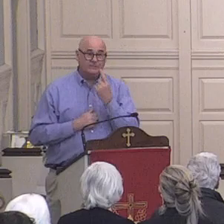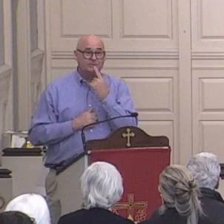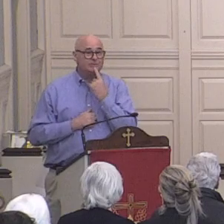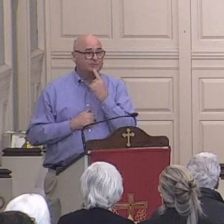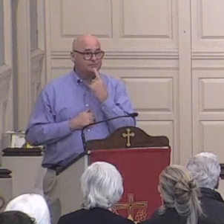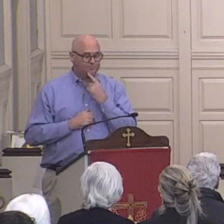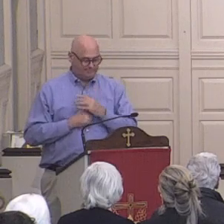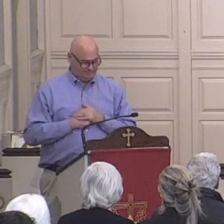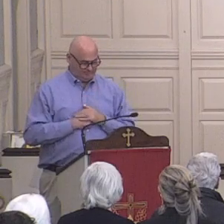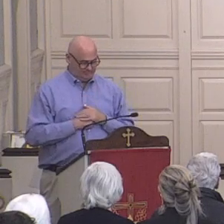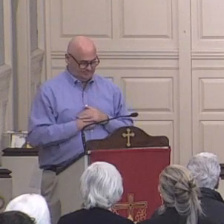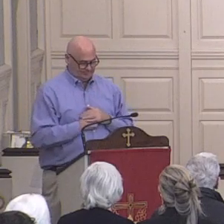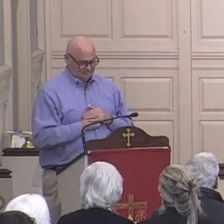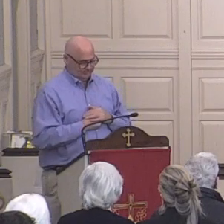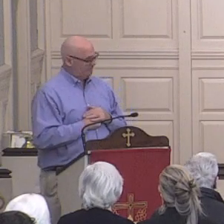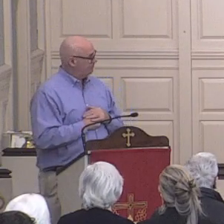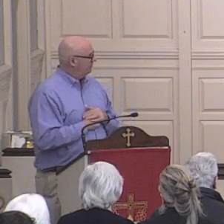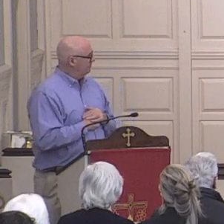and said,